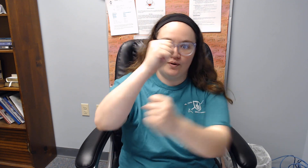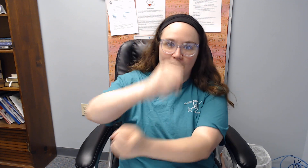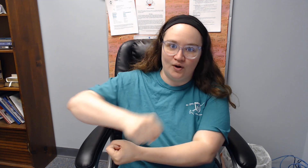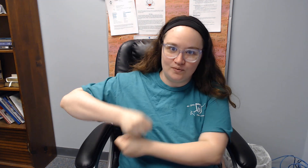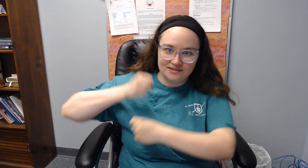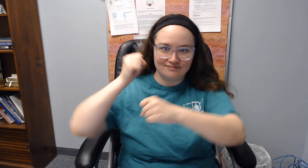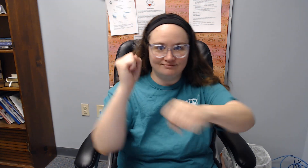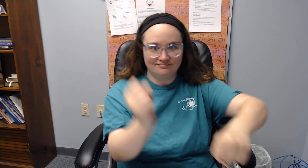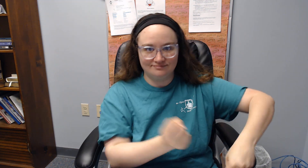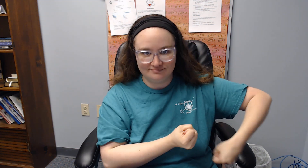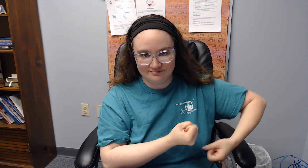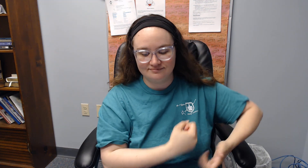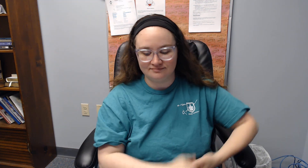boat.